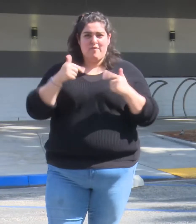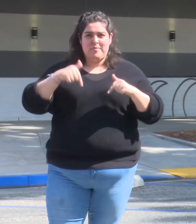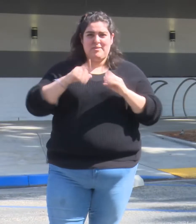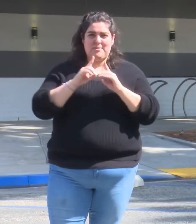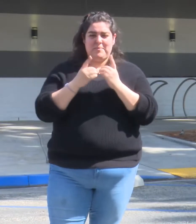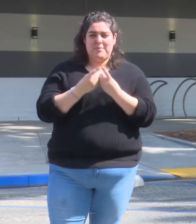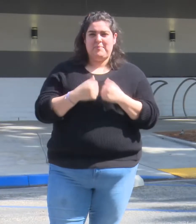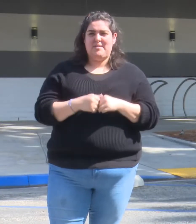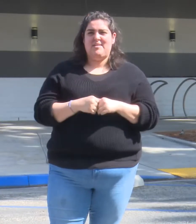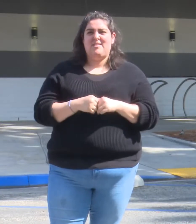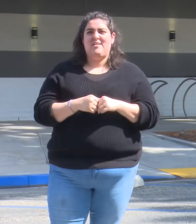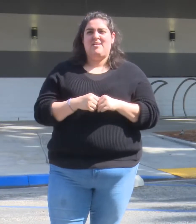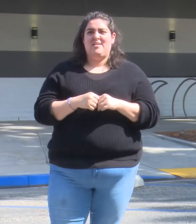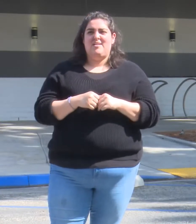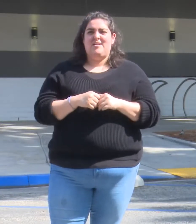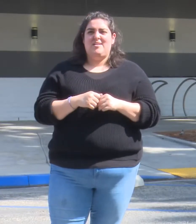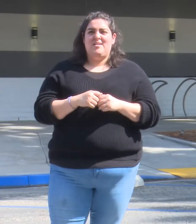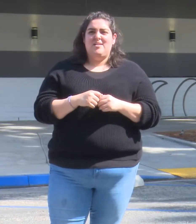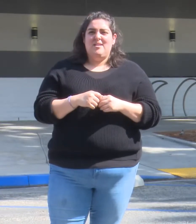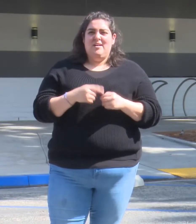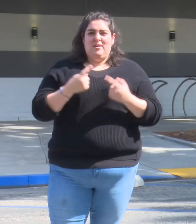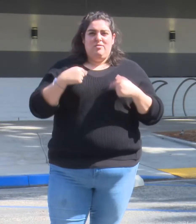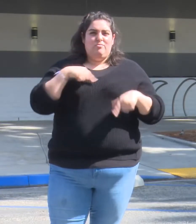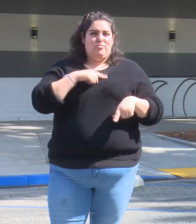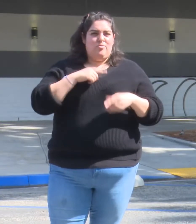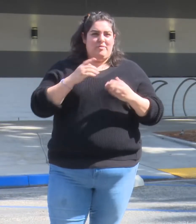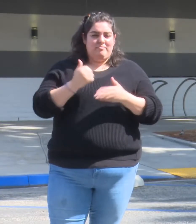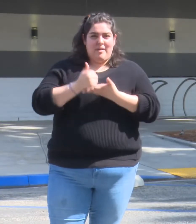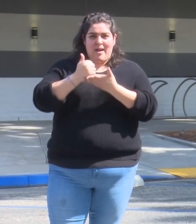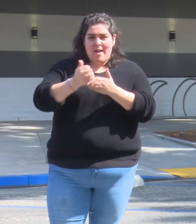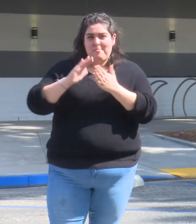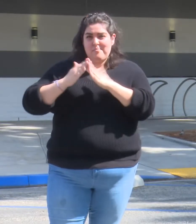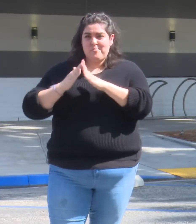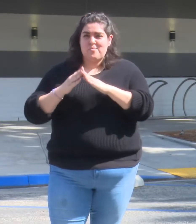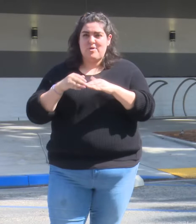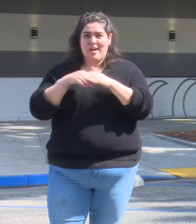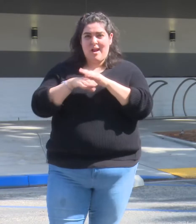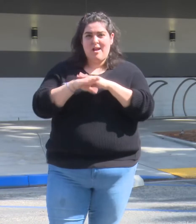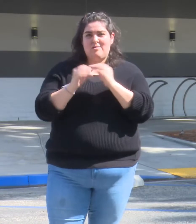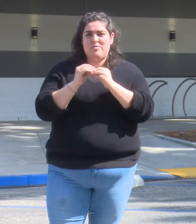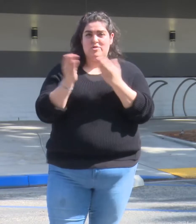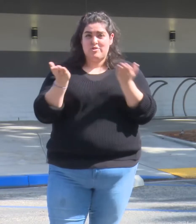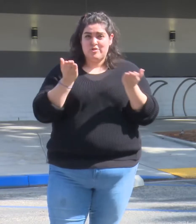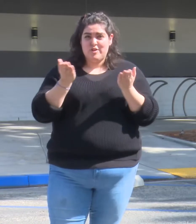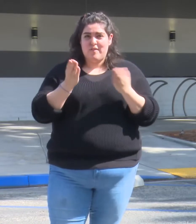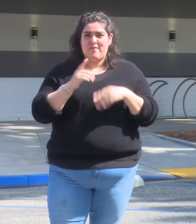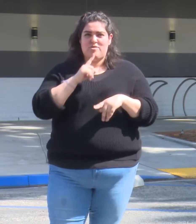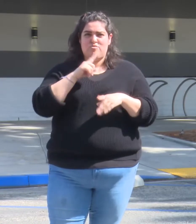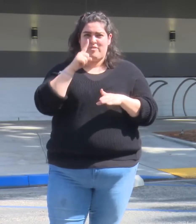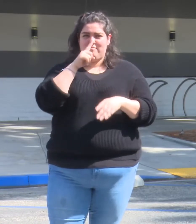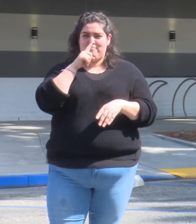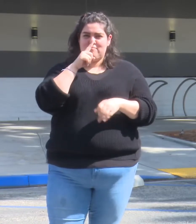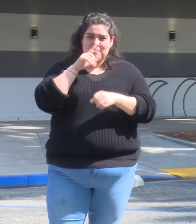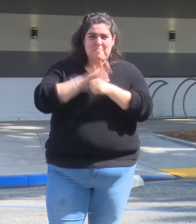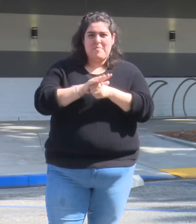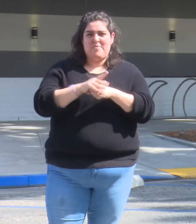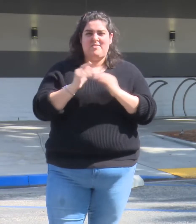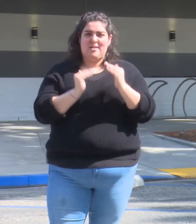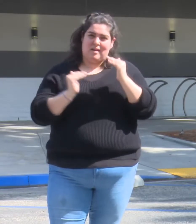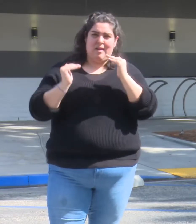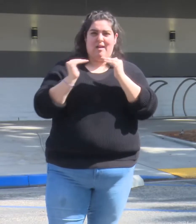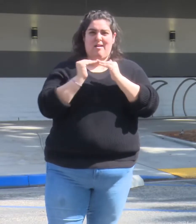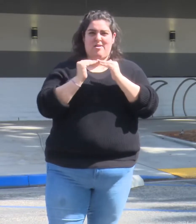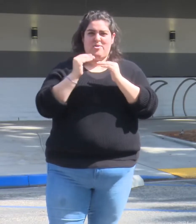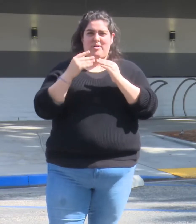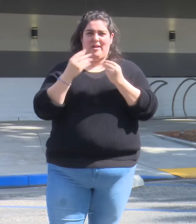Equity Center enables residents to access services more easily and demonstrates the city's commitment to equity by acknowledging the impact of